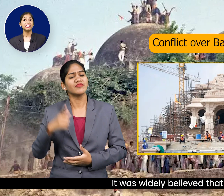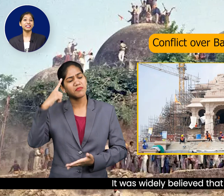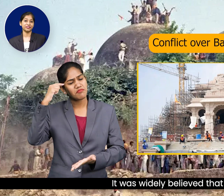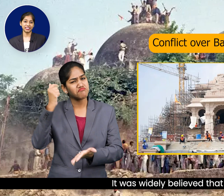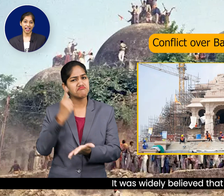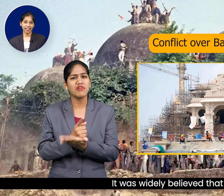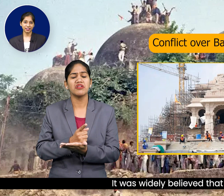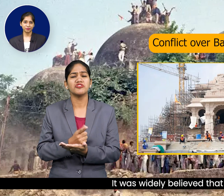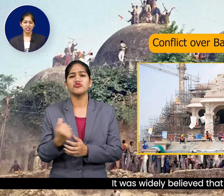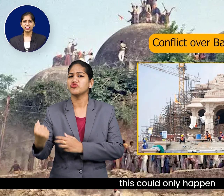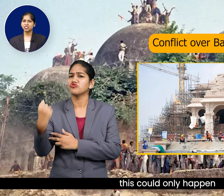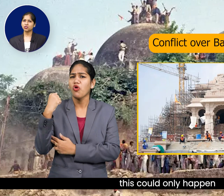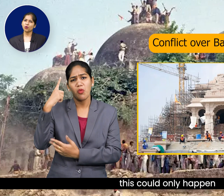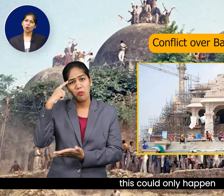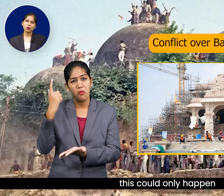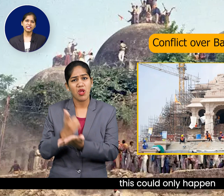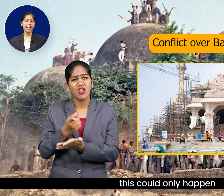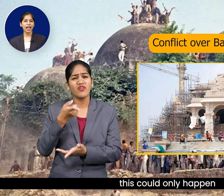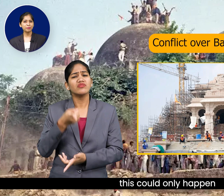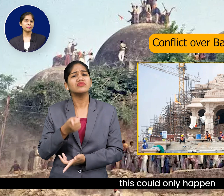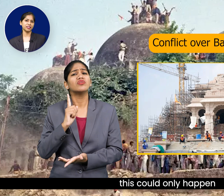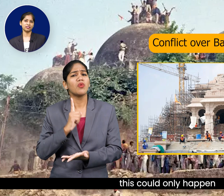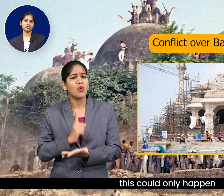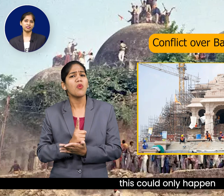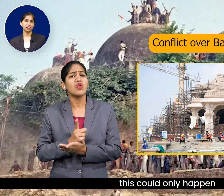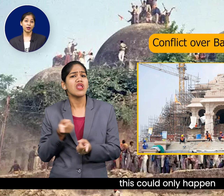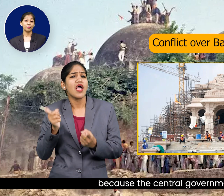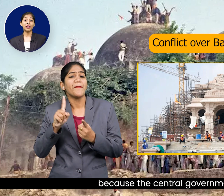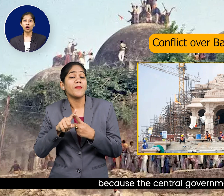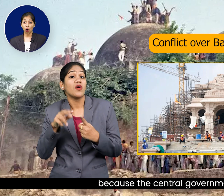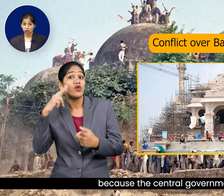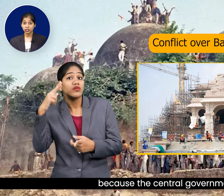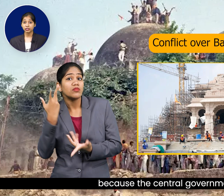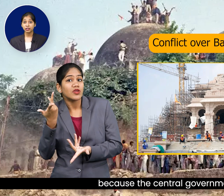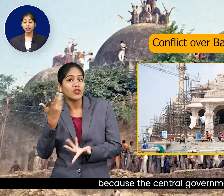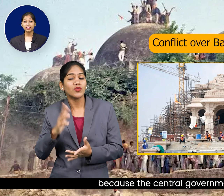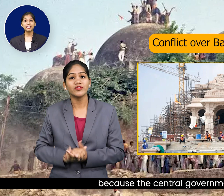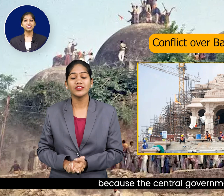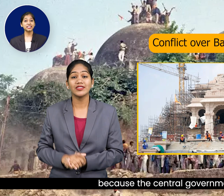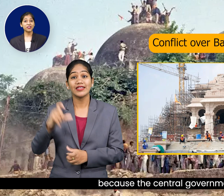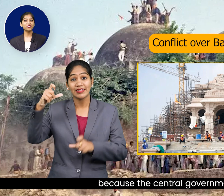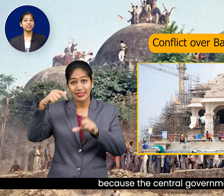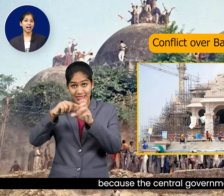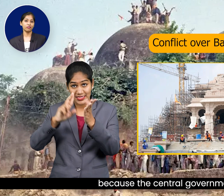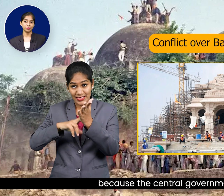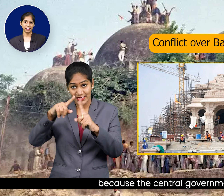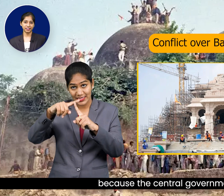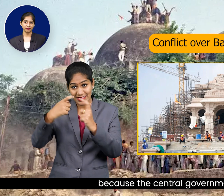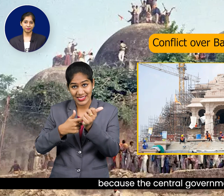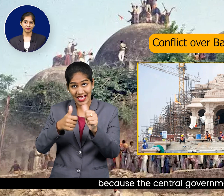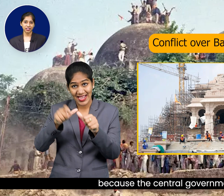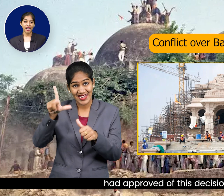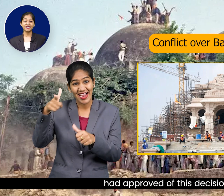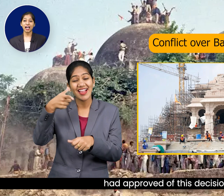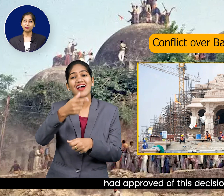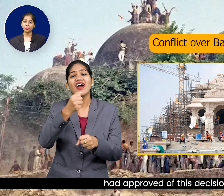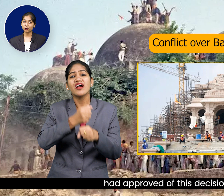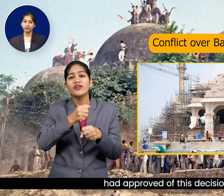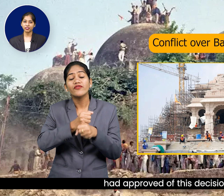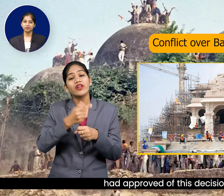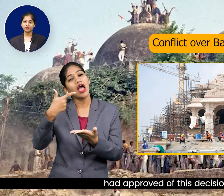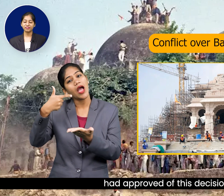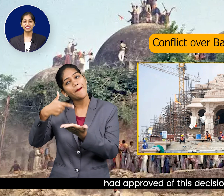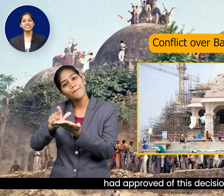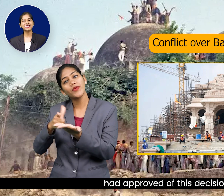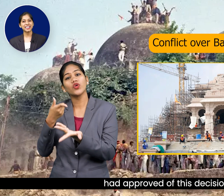widely believed that this could only happen because the central government had